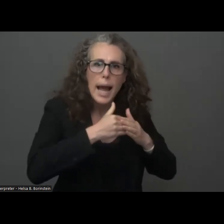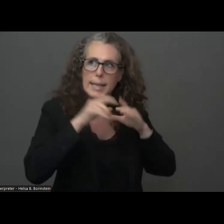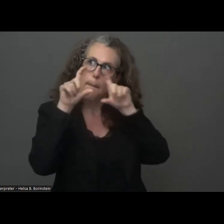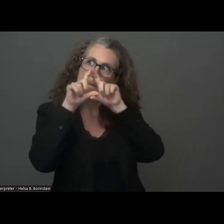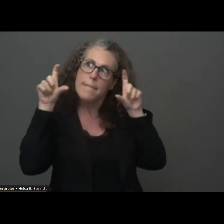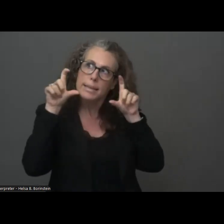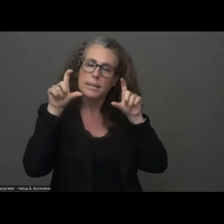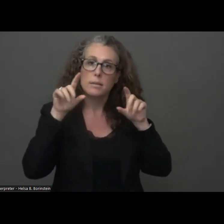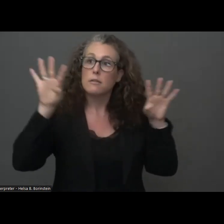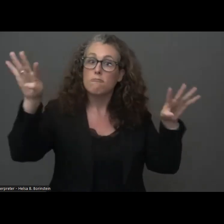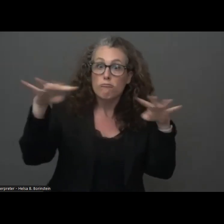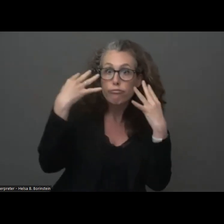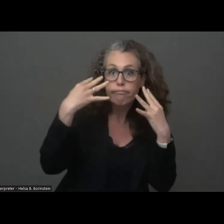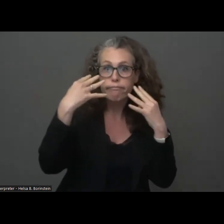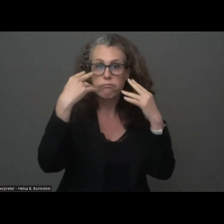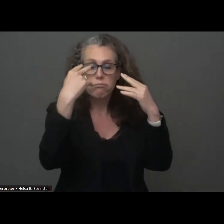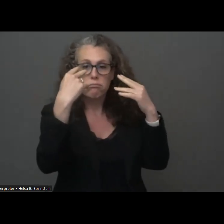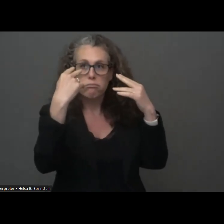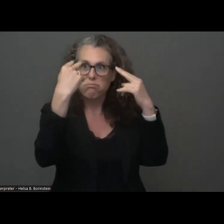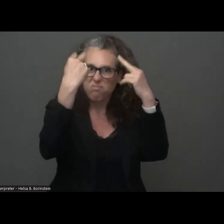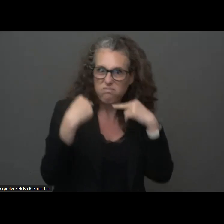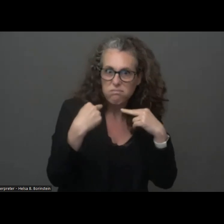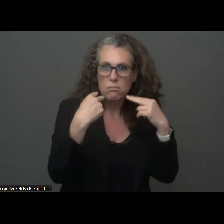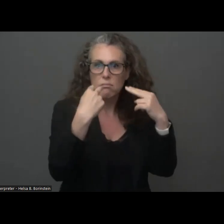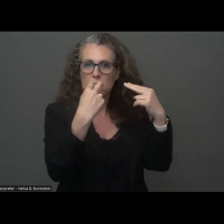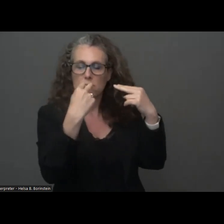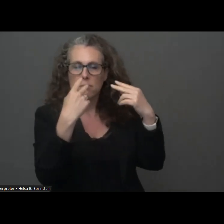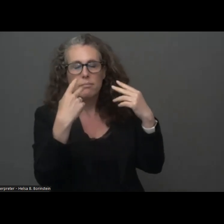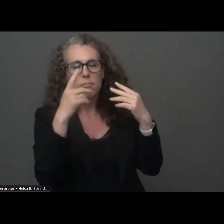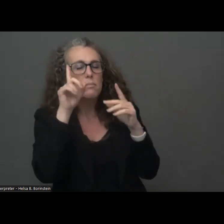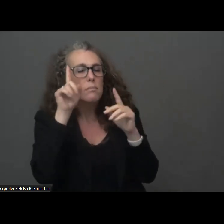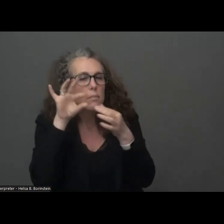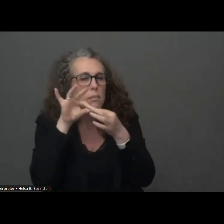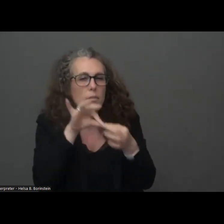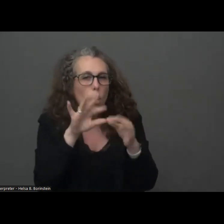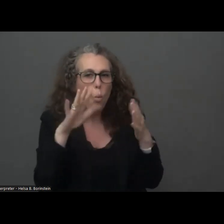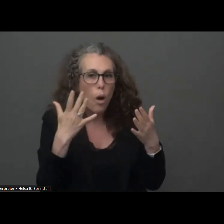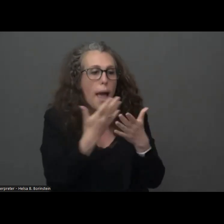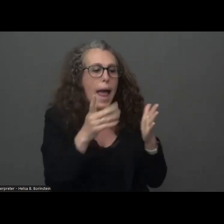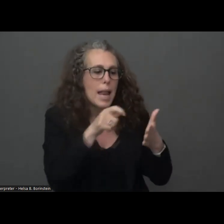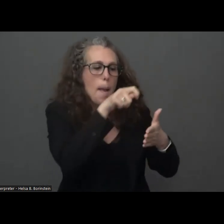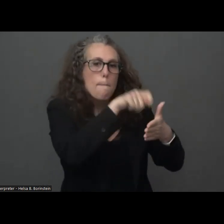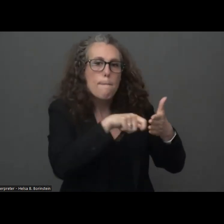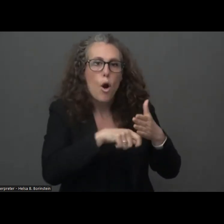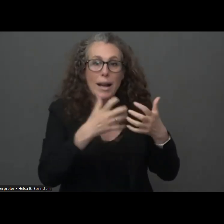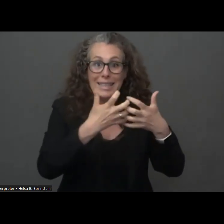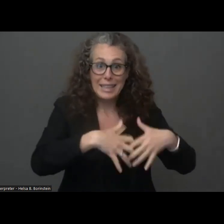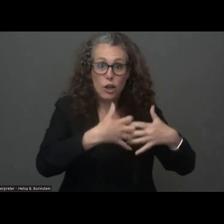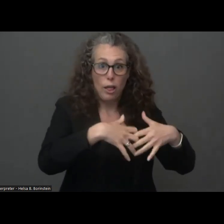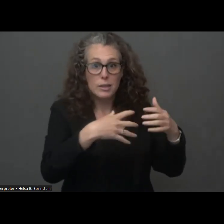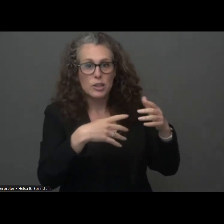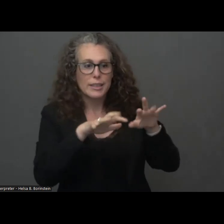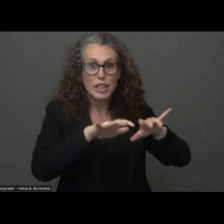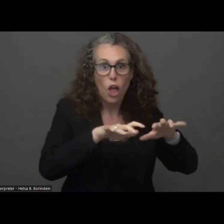reputation risk and harm, particularly, of course, with a reference to when they're procuring HR technology. Now, this